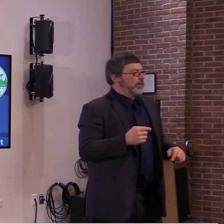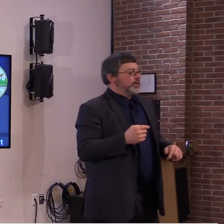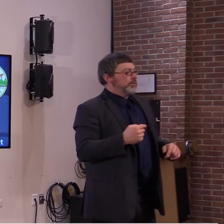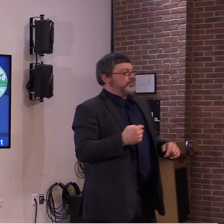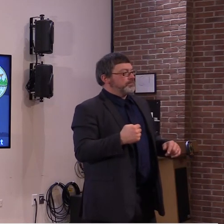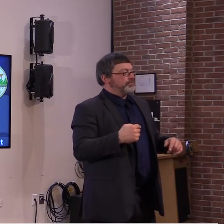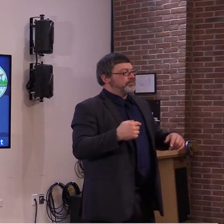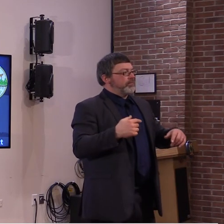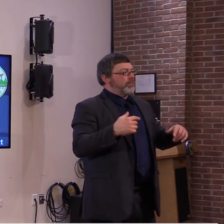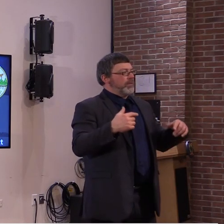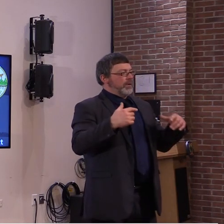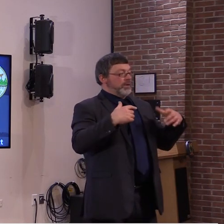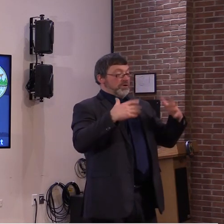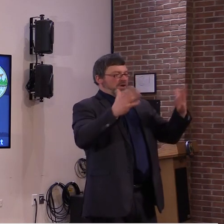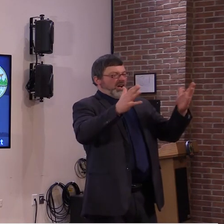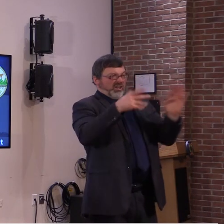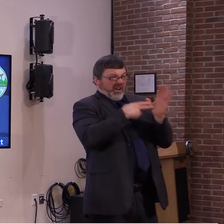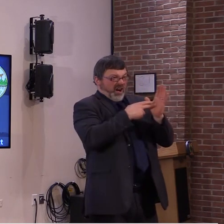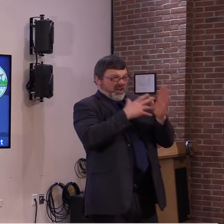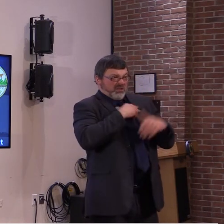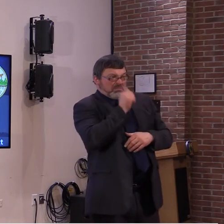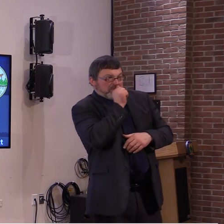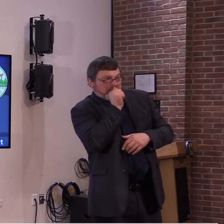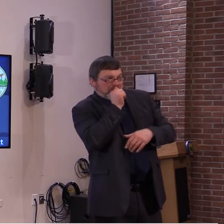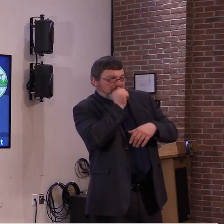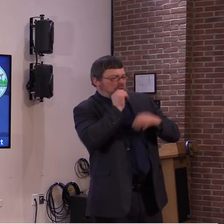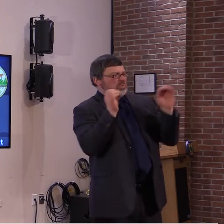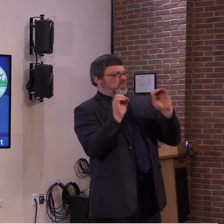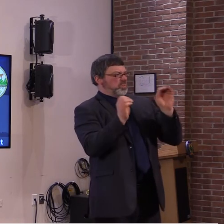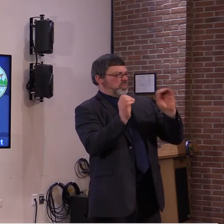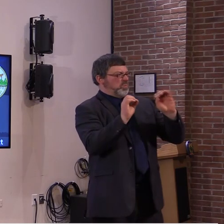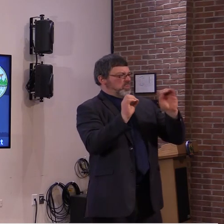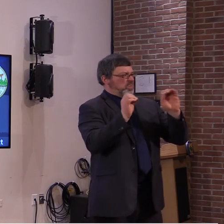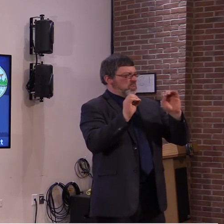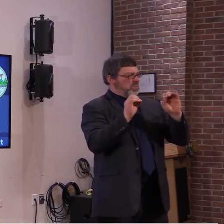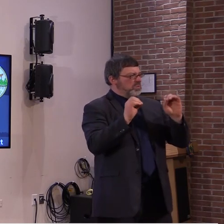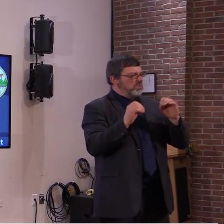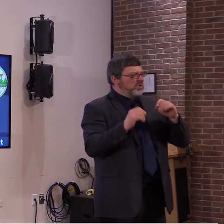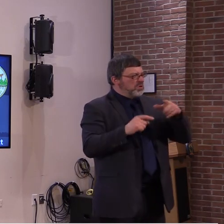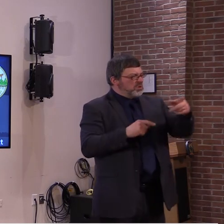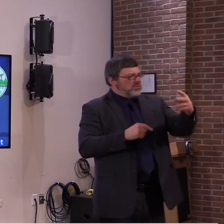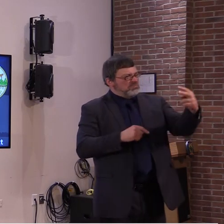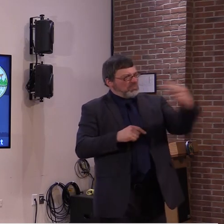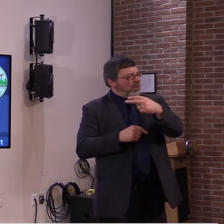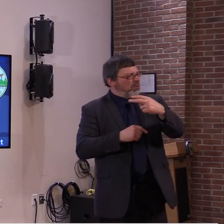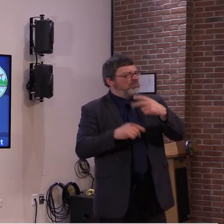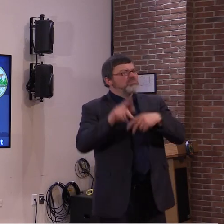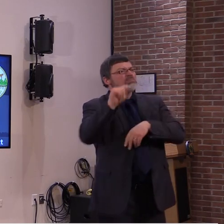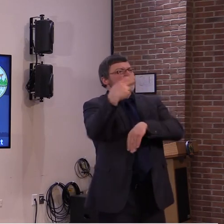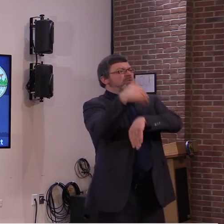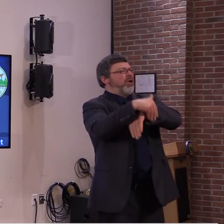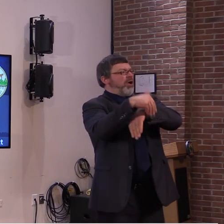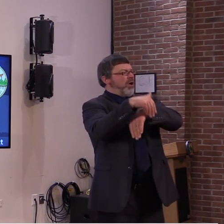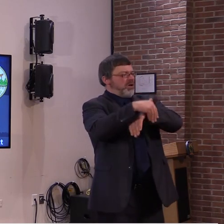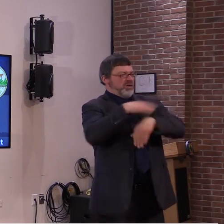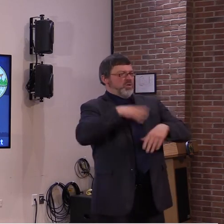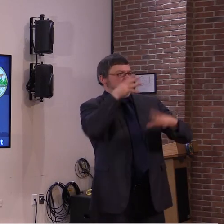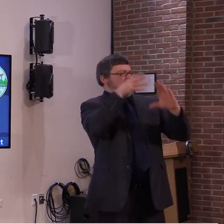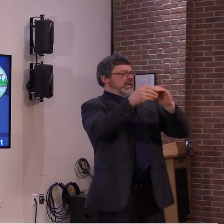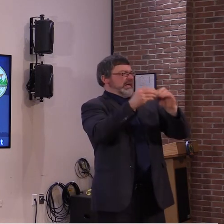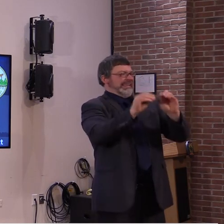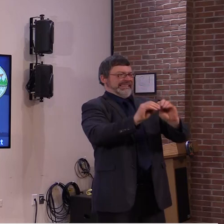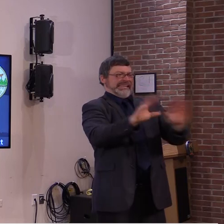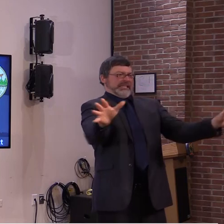I'll be addressing Vermont. I've had a meeting with legislative leaders,